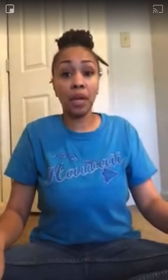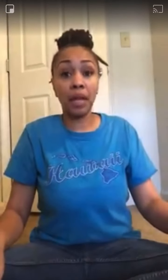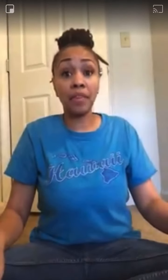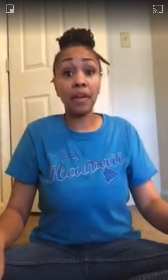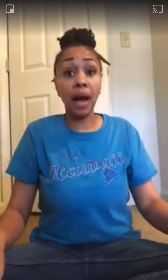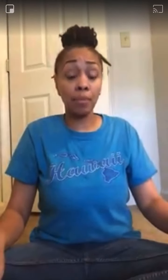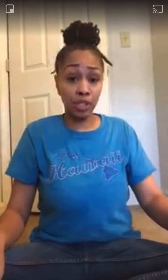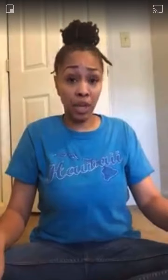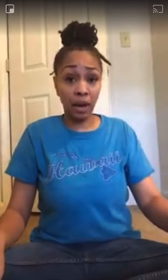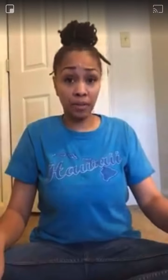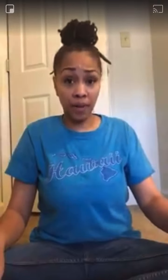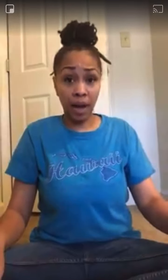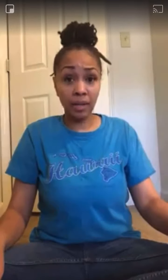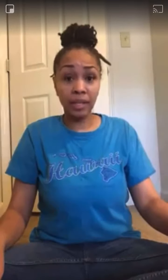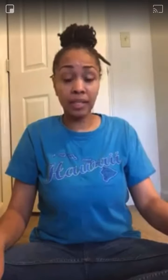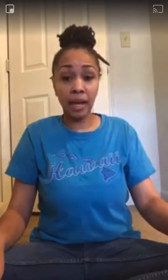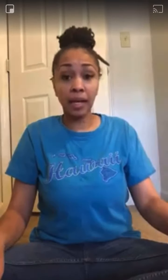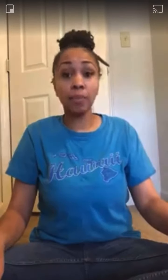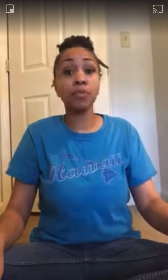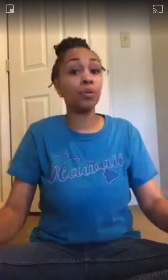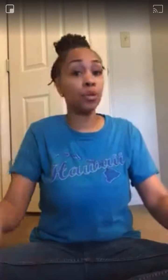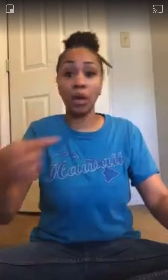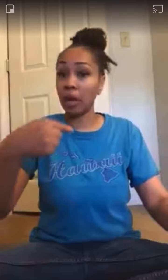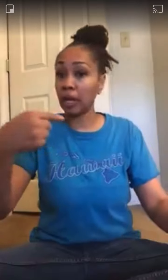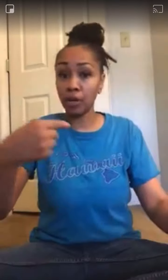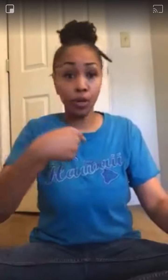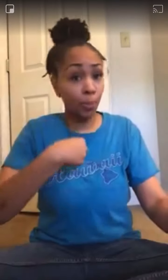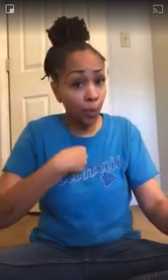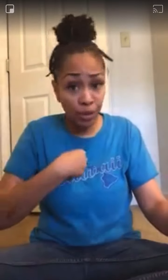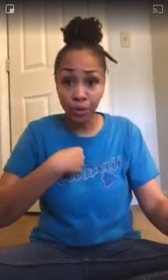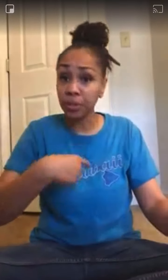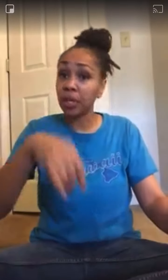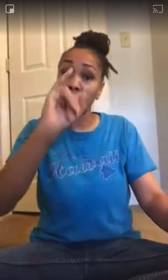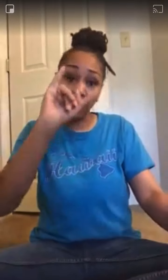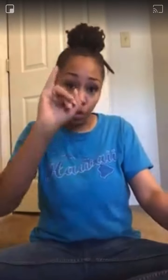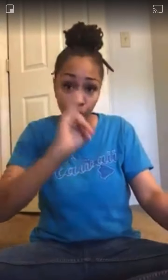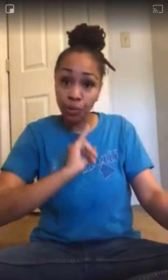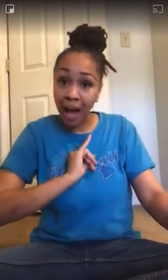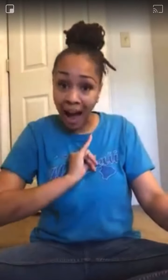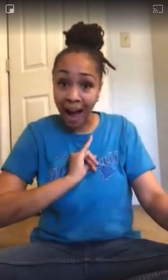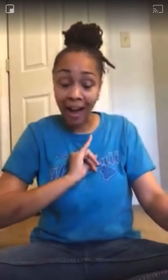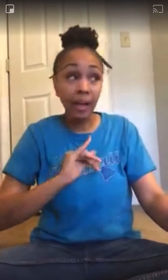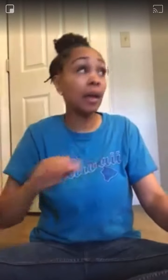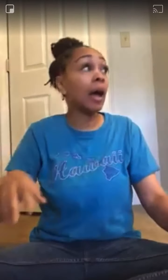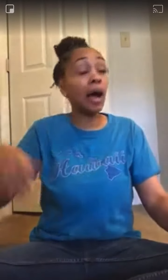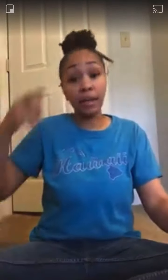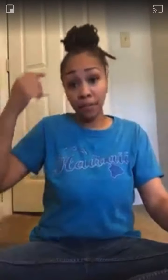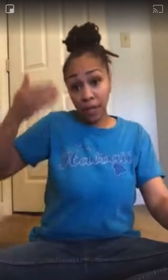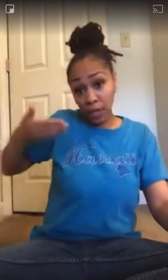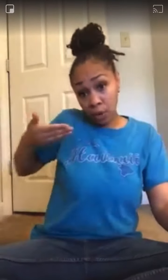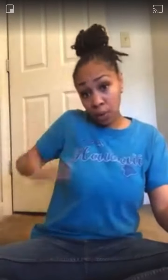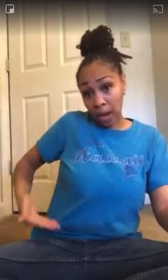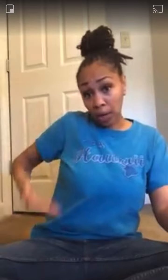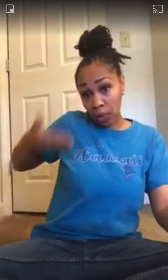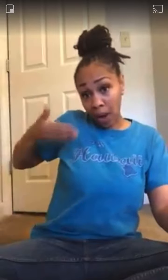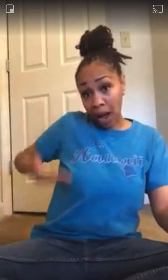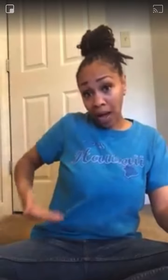And then I'm a child of God. Yes, I am. So again, you can point to yourself, or you can use the I. In the video, I go,